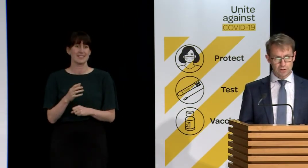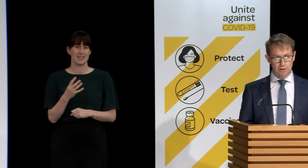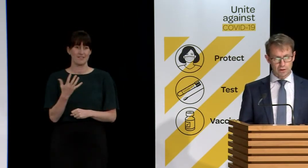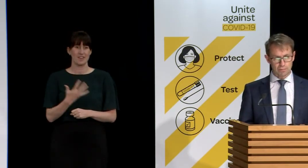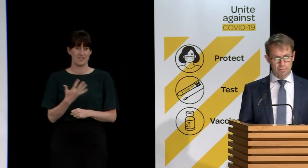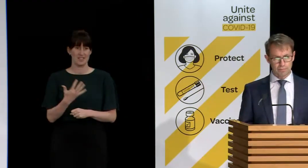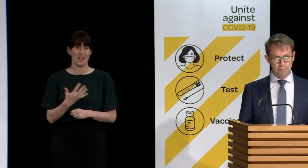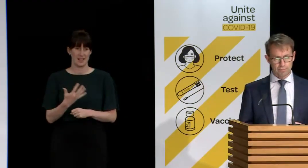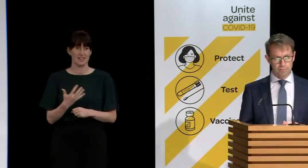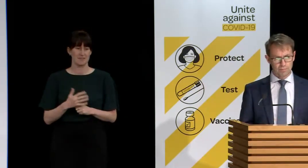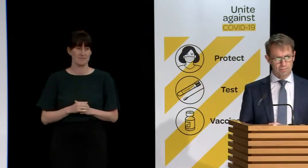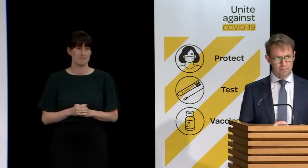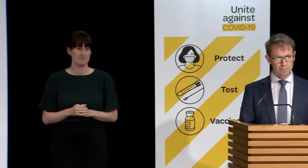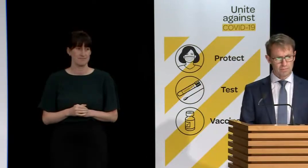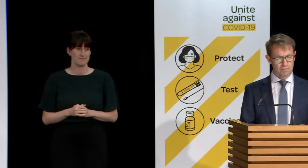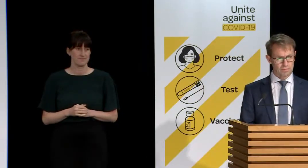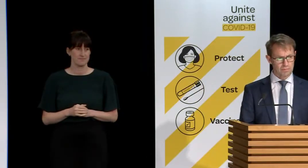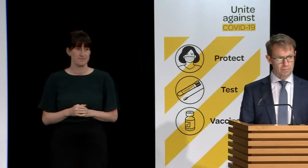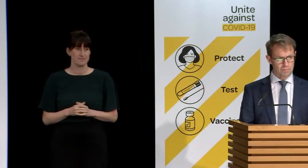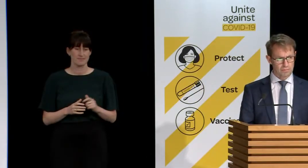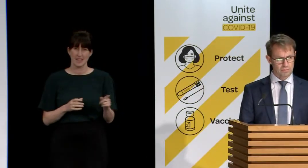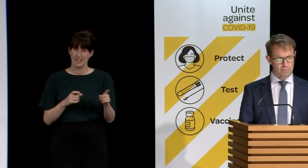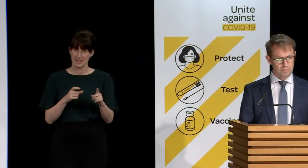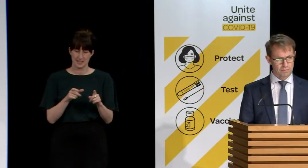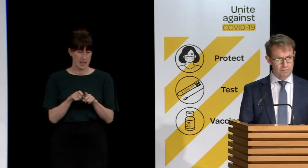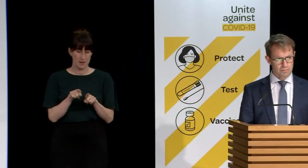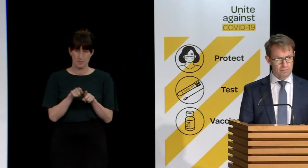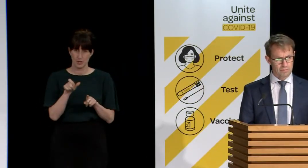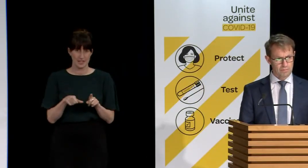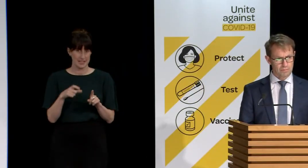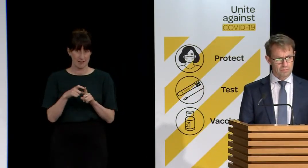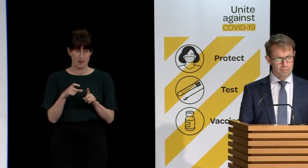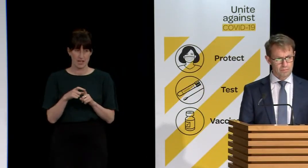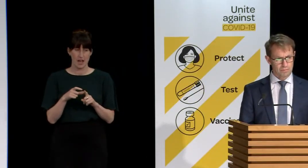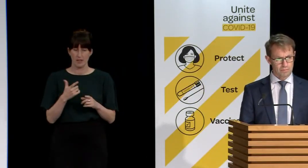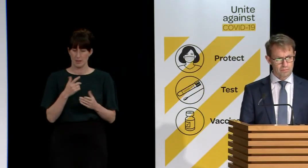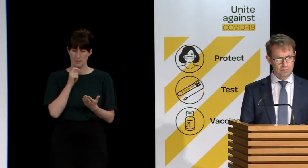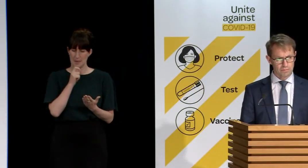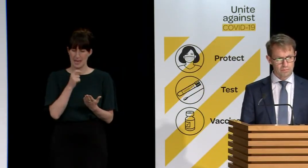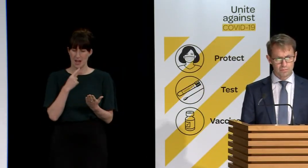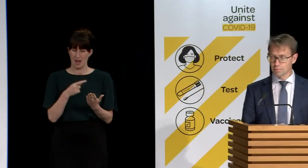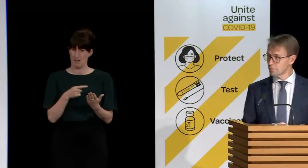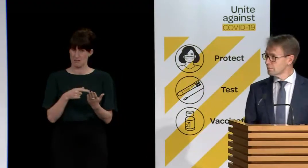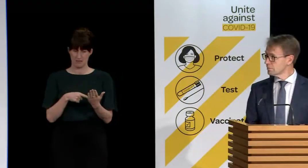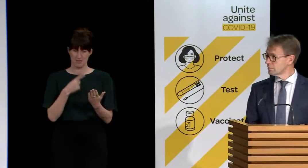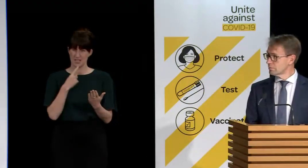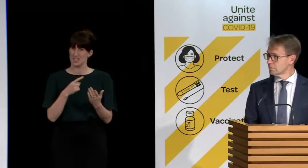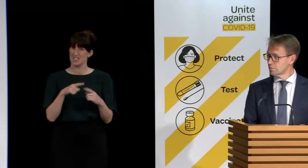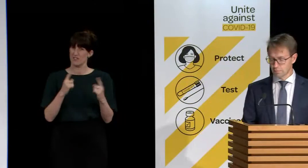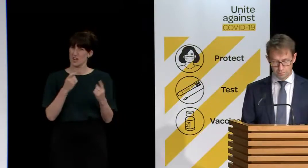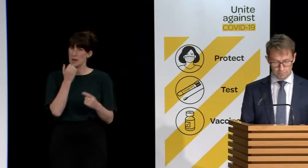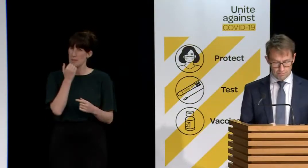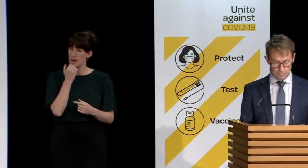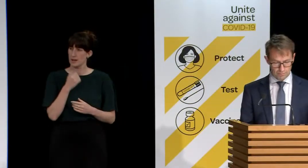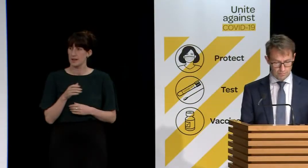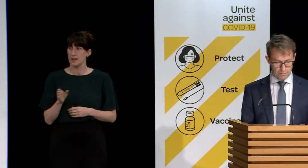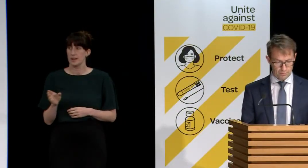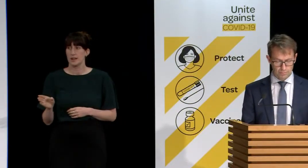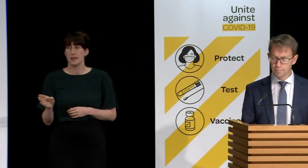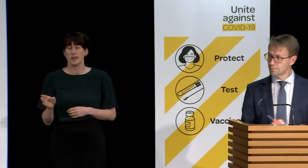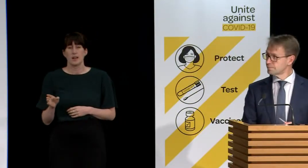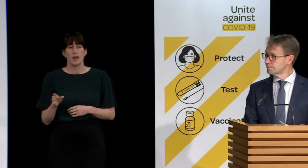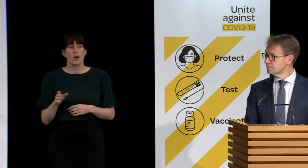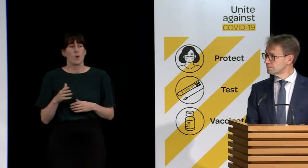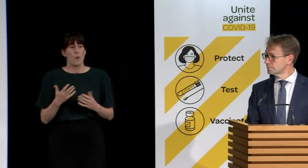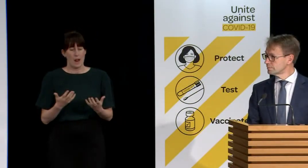actually... Yeah. Okay. I think the media release that's just come out has more than that. What we might do is come back and consolidate, because obviously, as you know, when we go